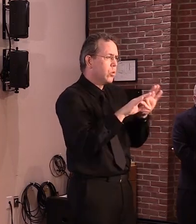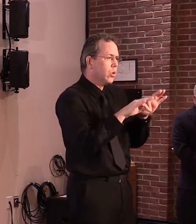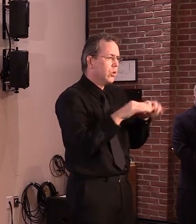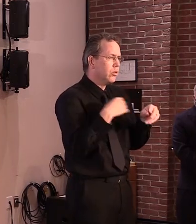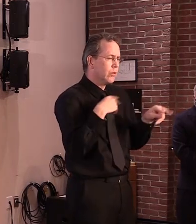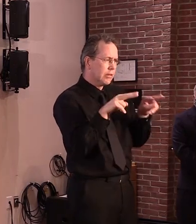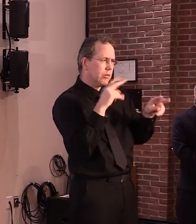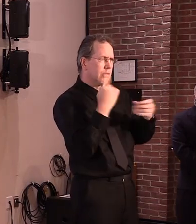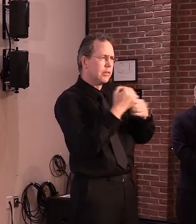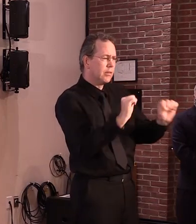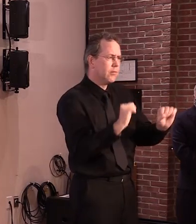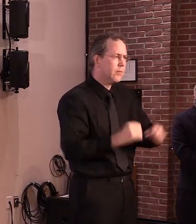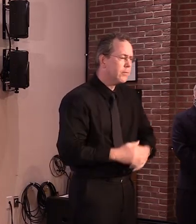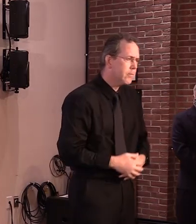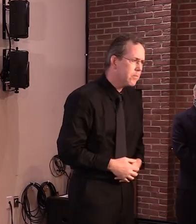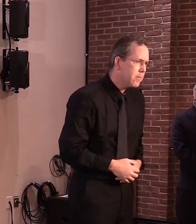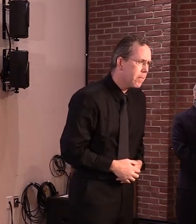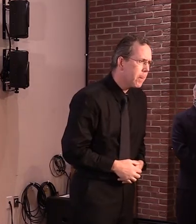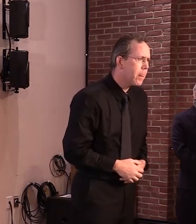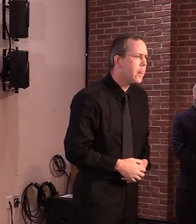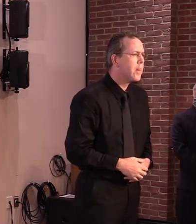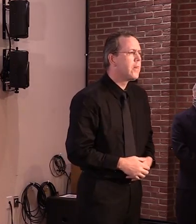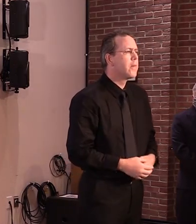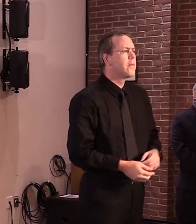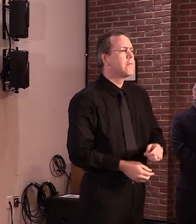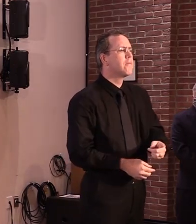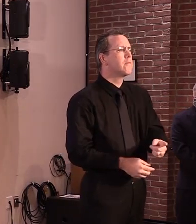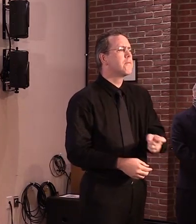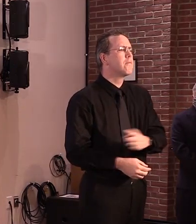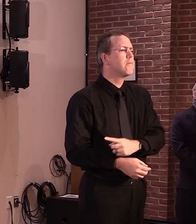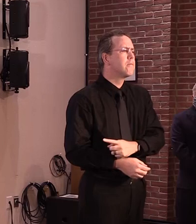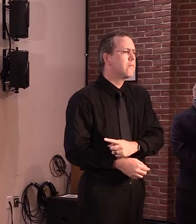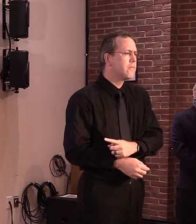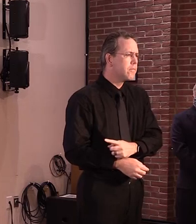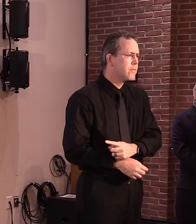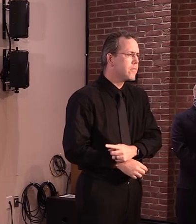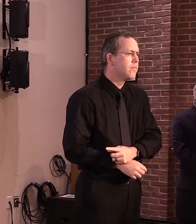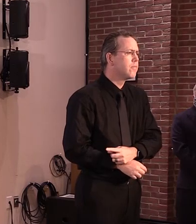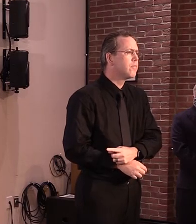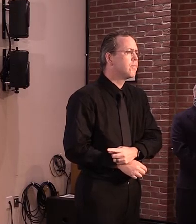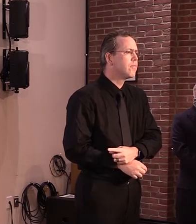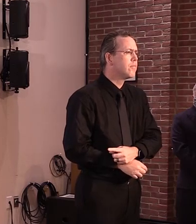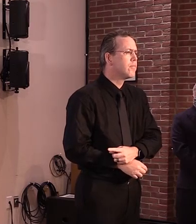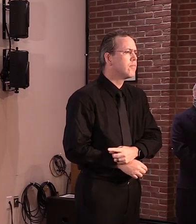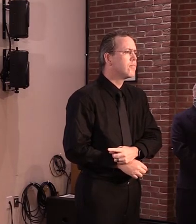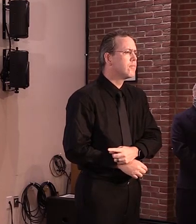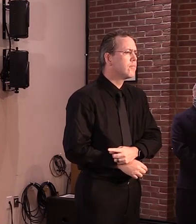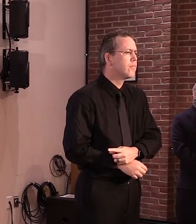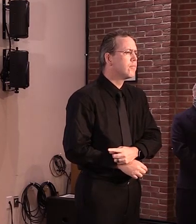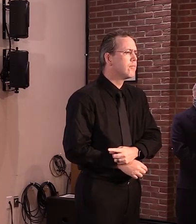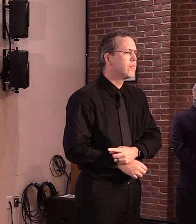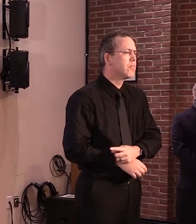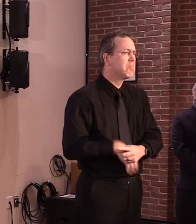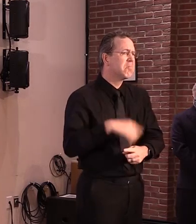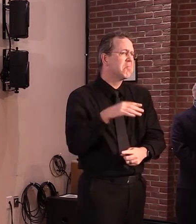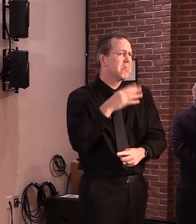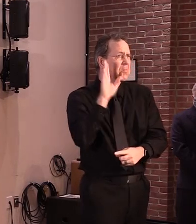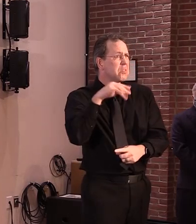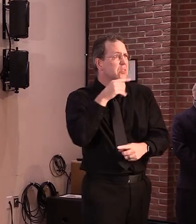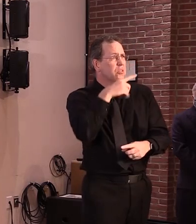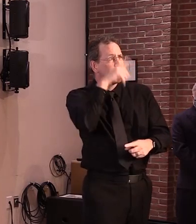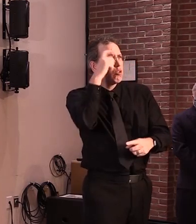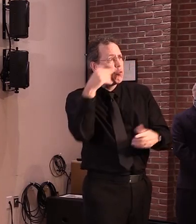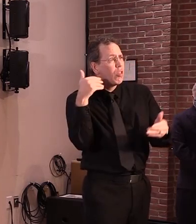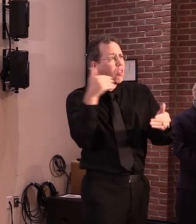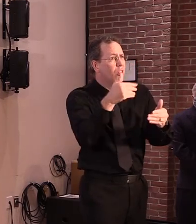in the next few weeks, months? I'm just thinking about the summer tourism season and how. Yeah, it's a great question, and I wish we could give you some certainty,